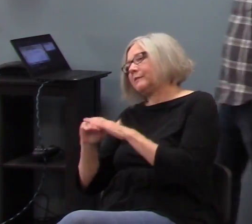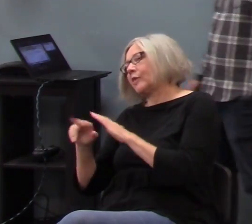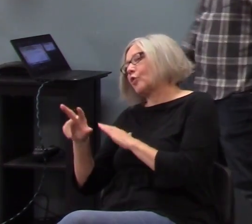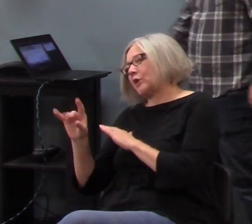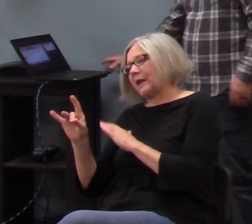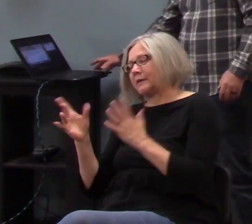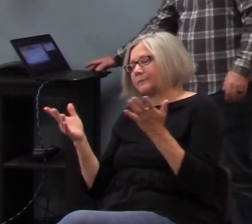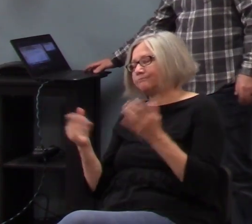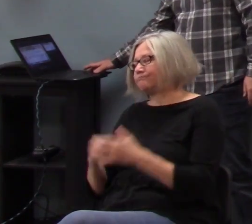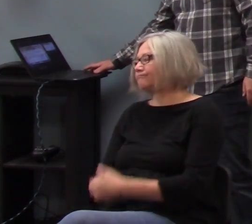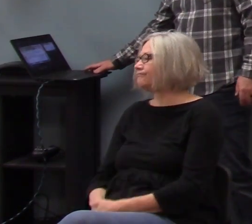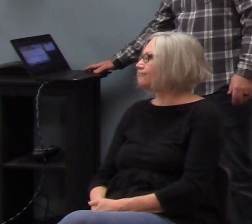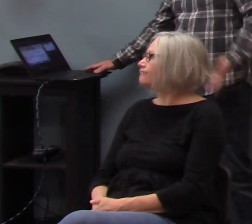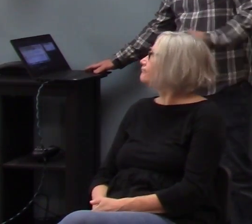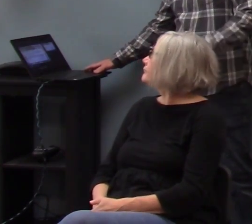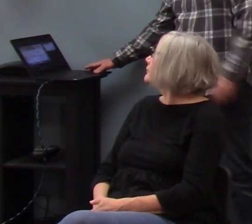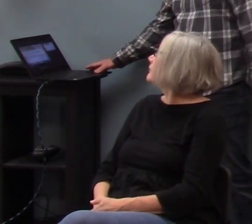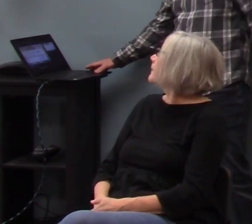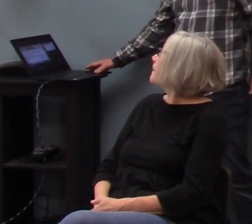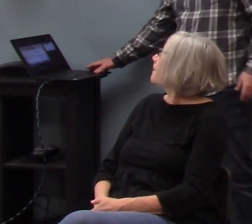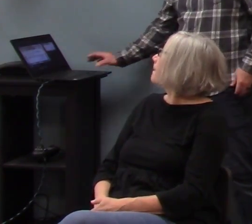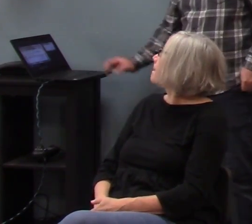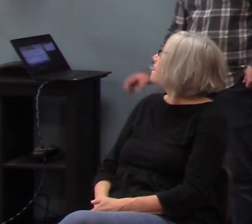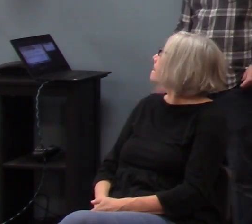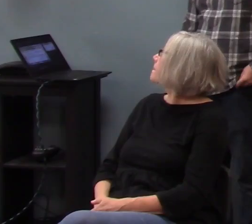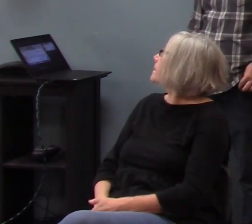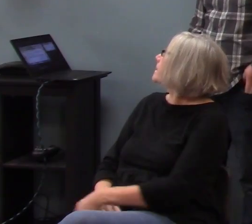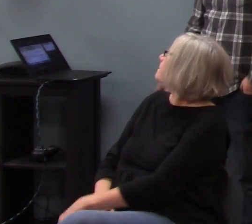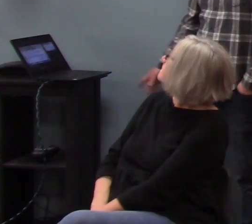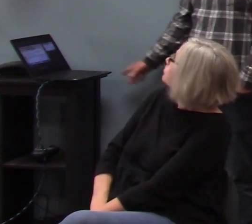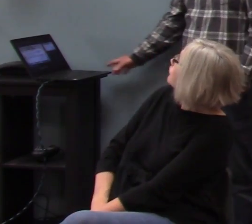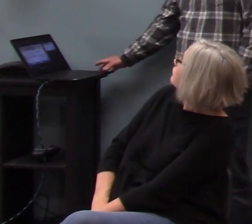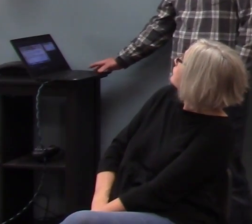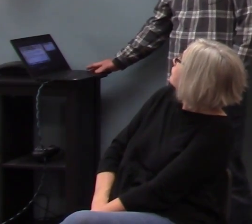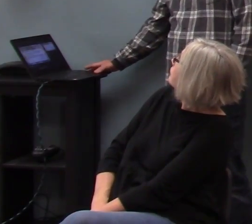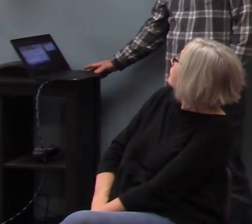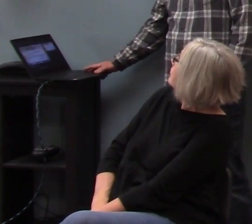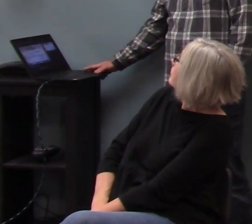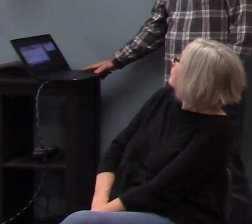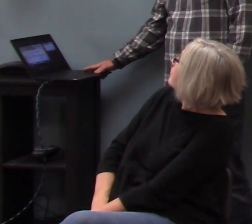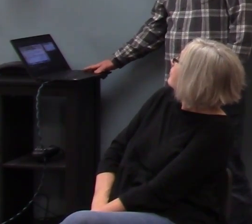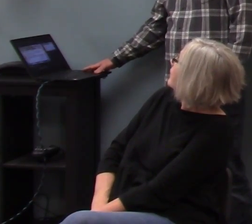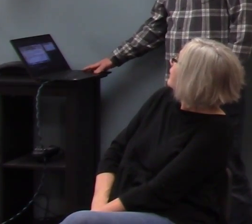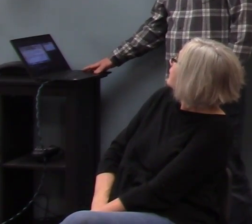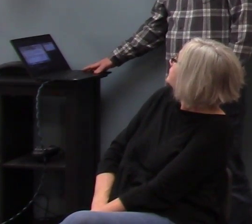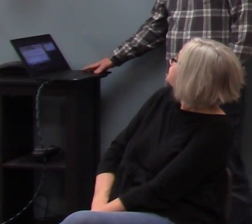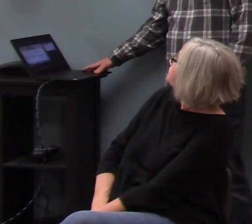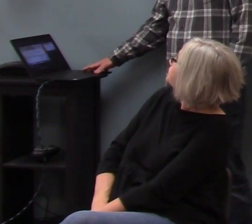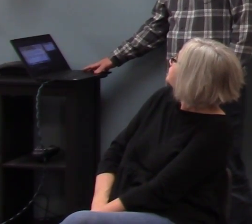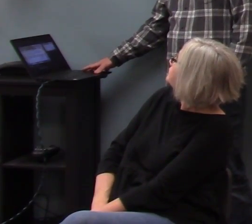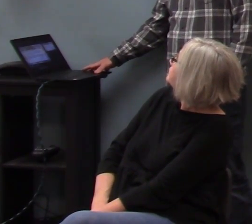Any guesses? Okay, here we go. Phylum is the third largest category. Cool.